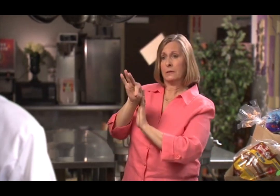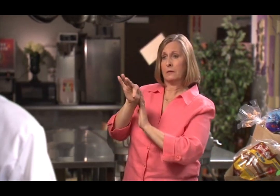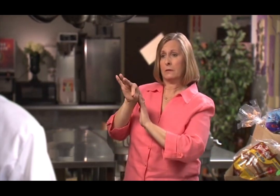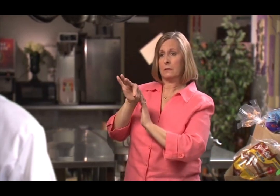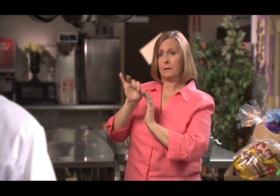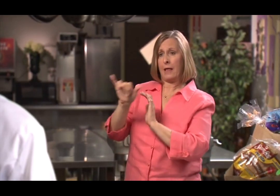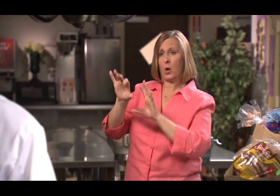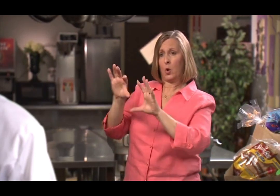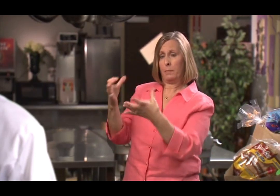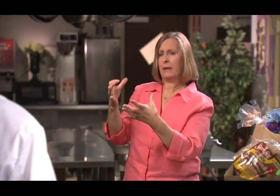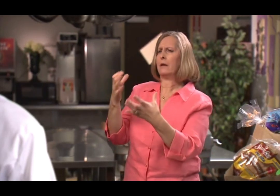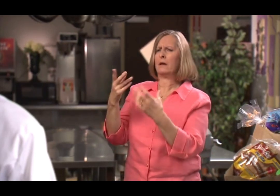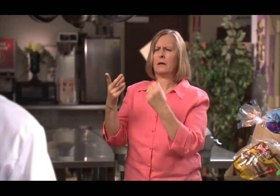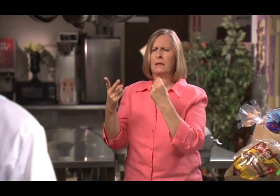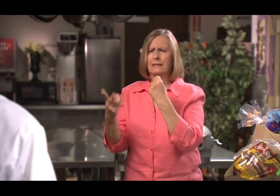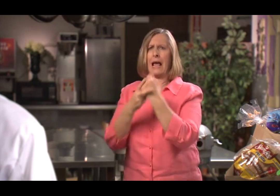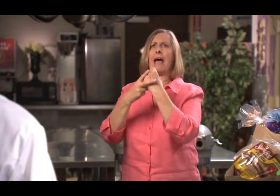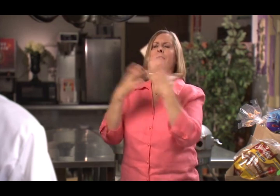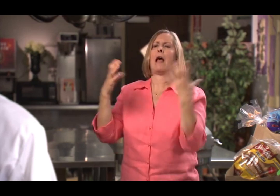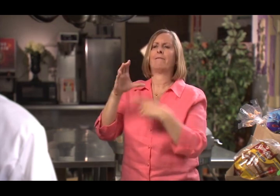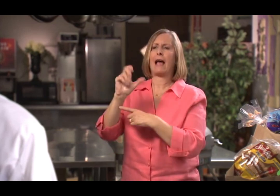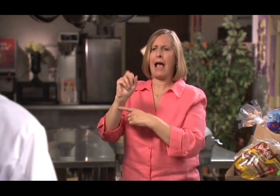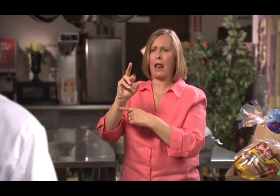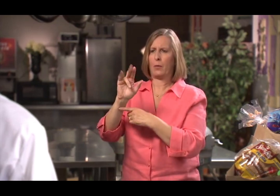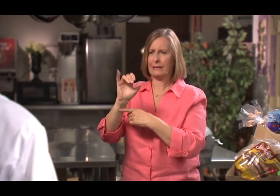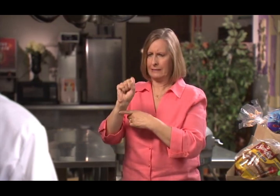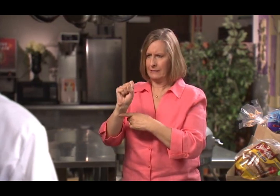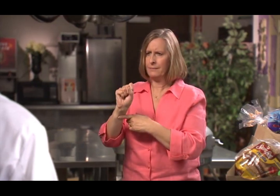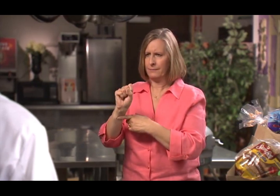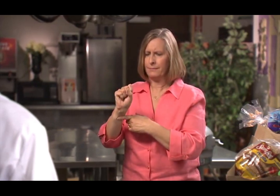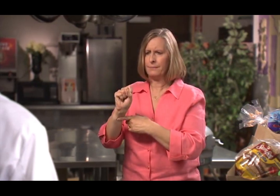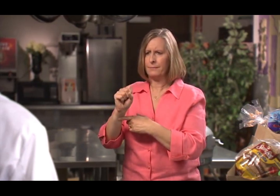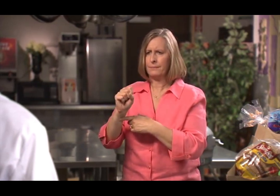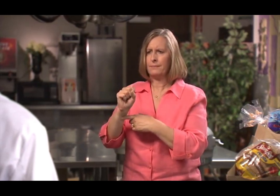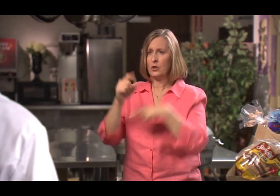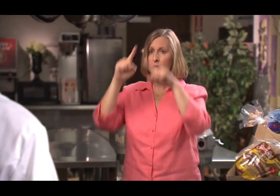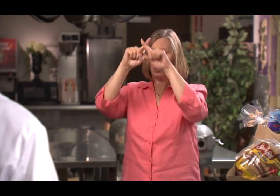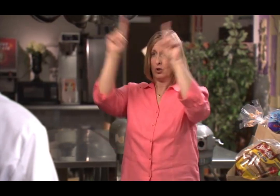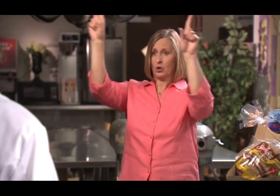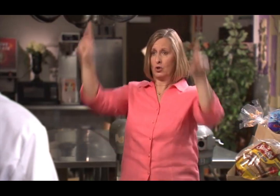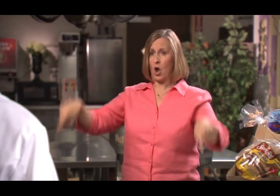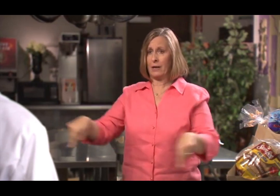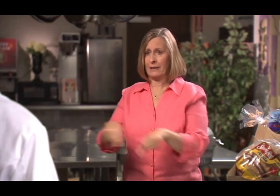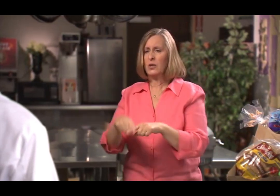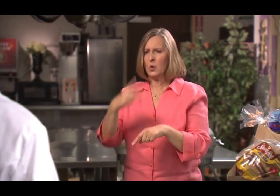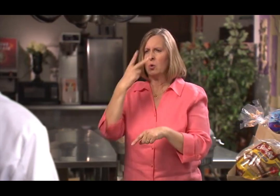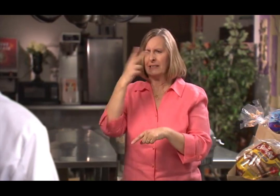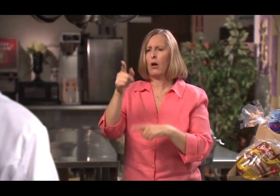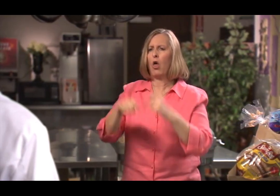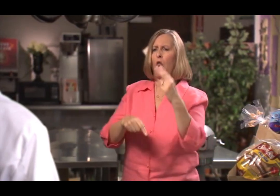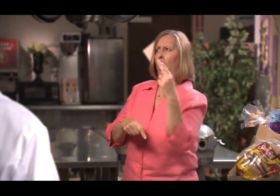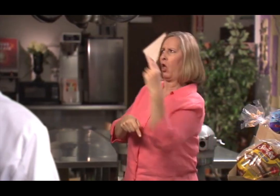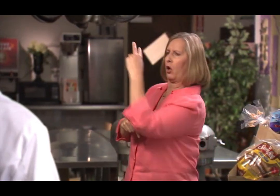Choosing the low-fat dairy products saves a lot of calories. Take a look at this chart of milk